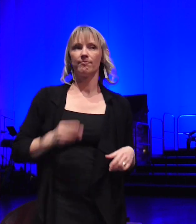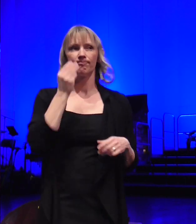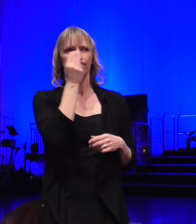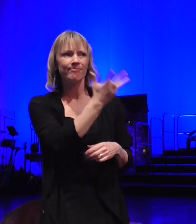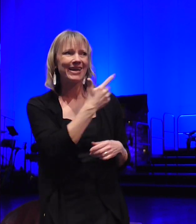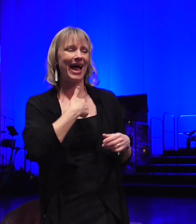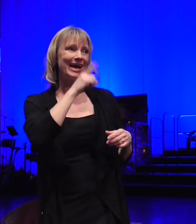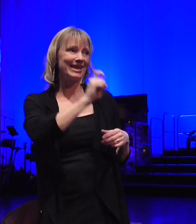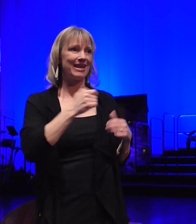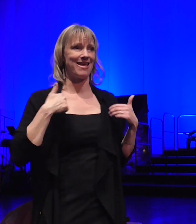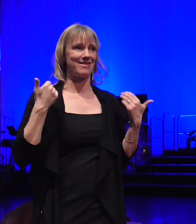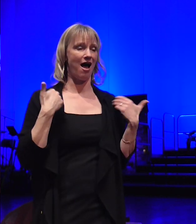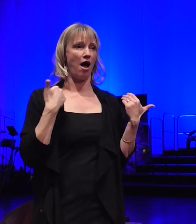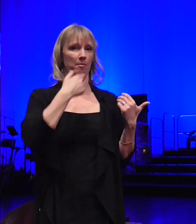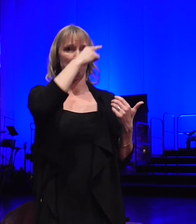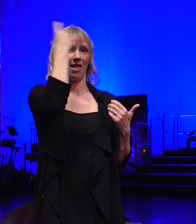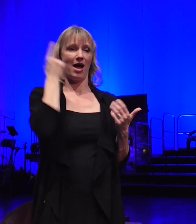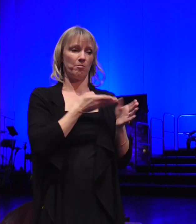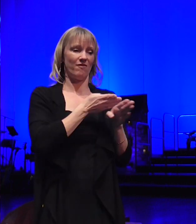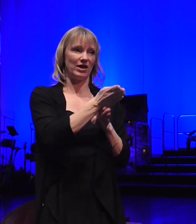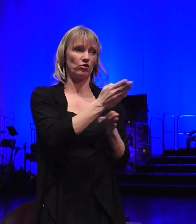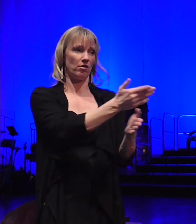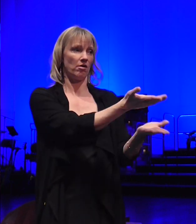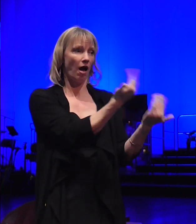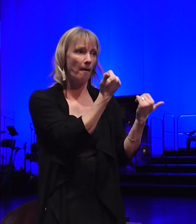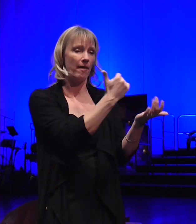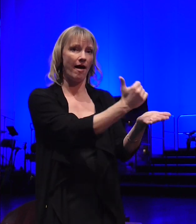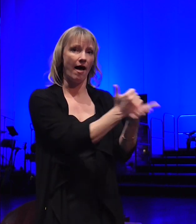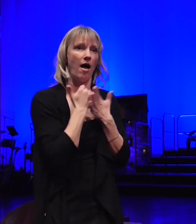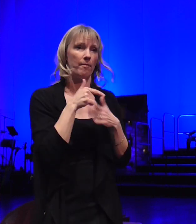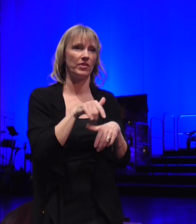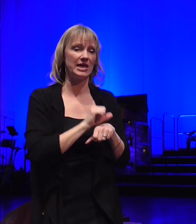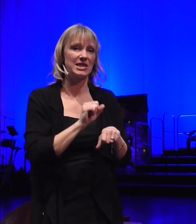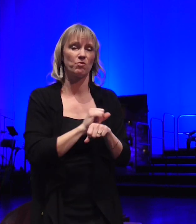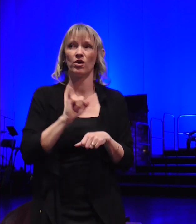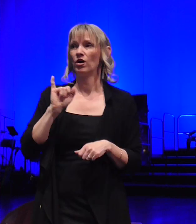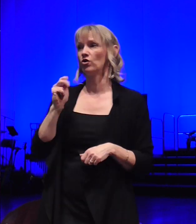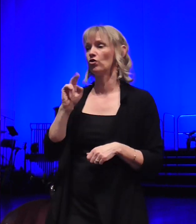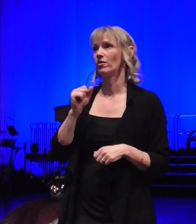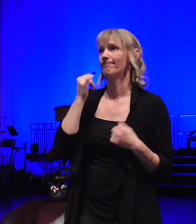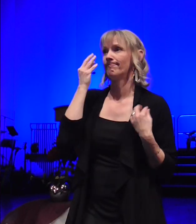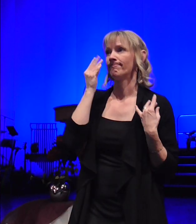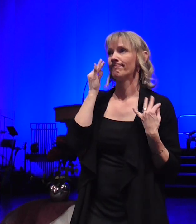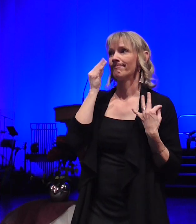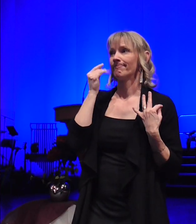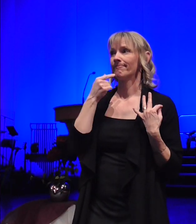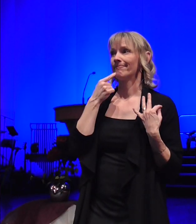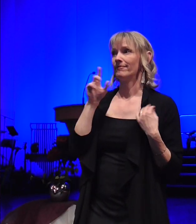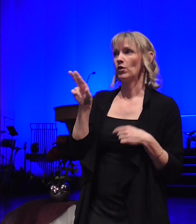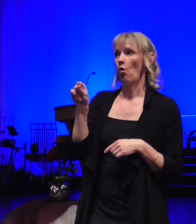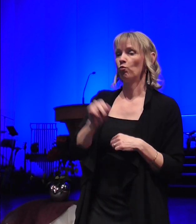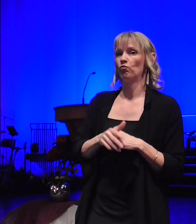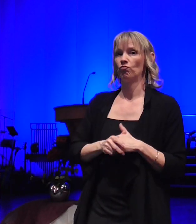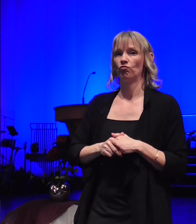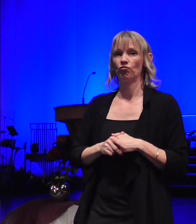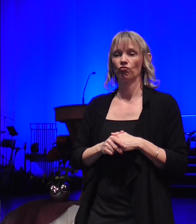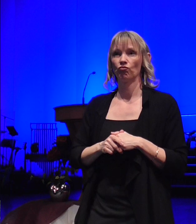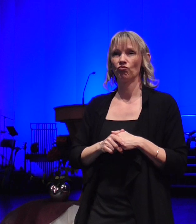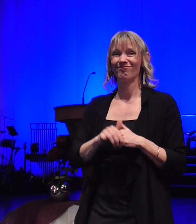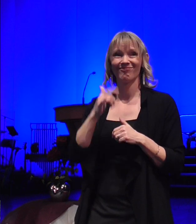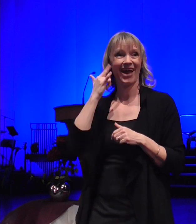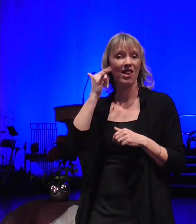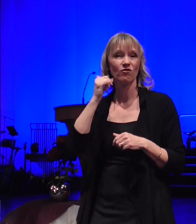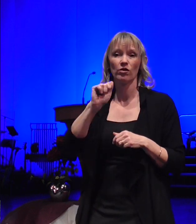need young black professionals to come and help me in this work." And Jones considers it, and he answers no.